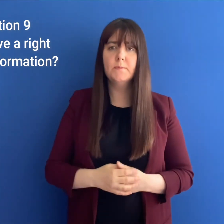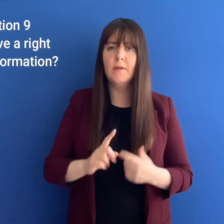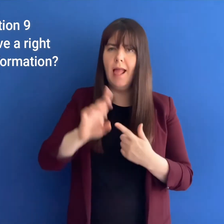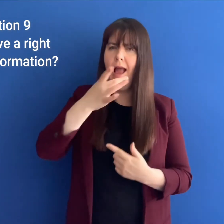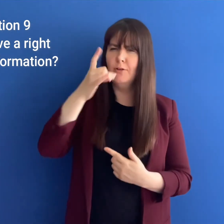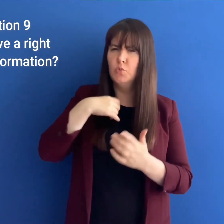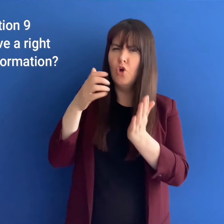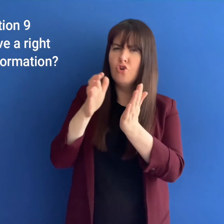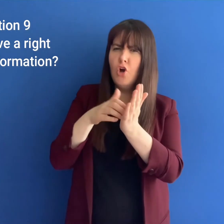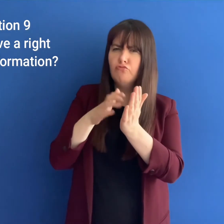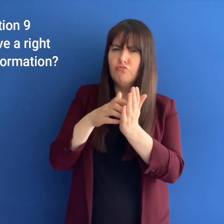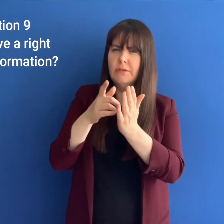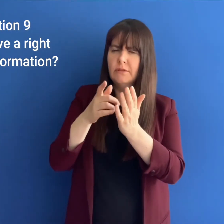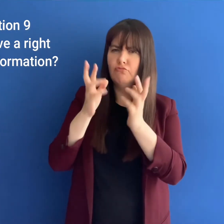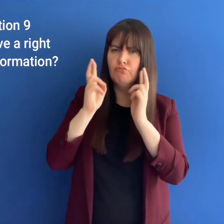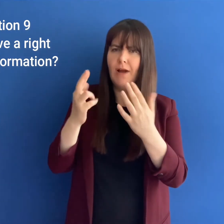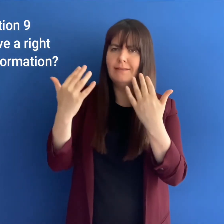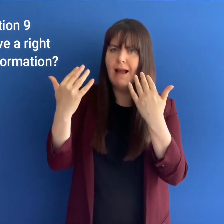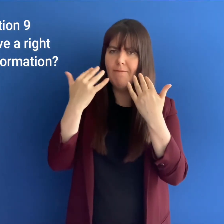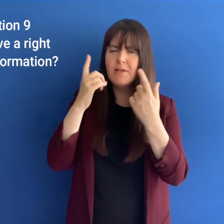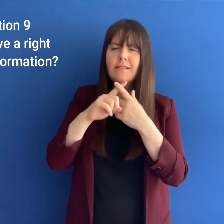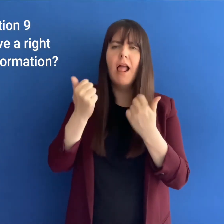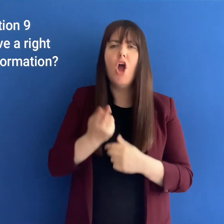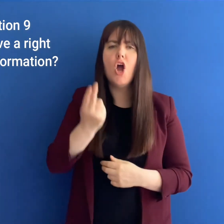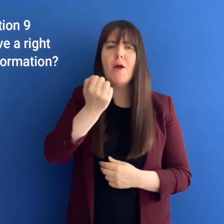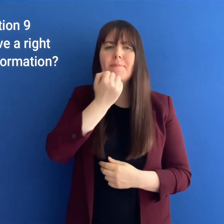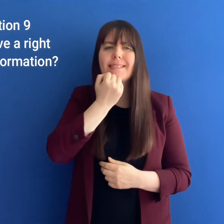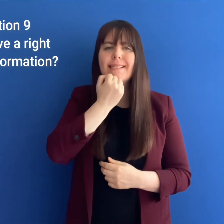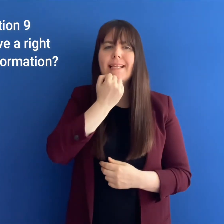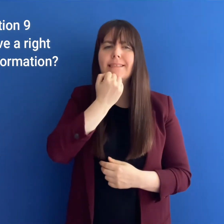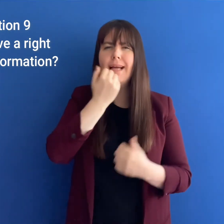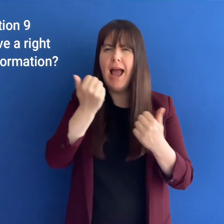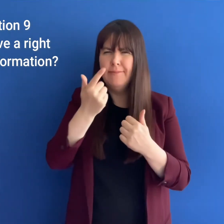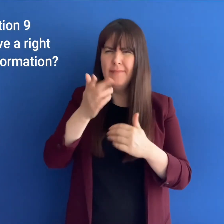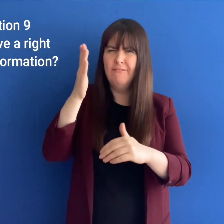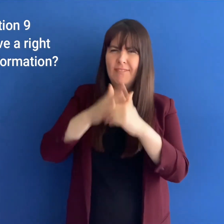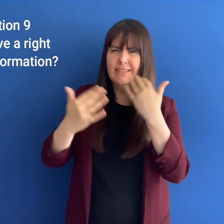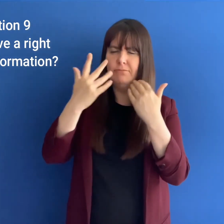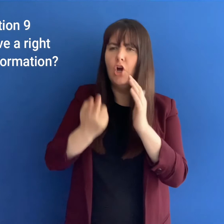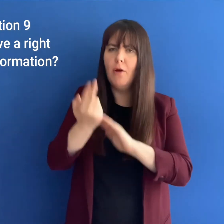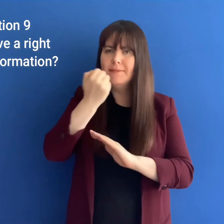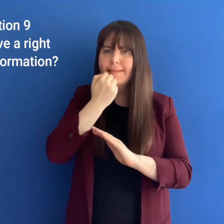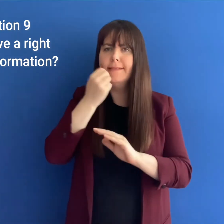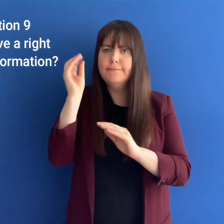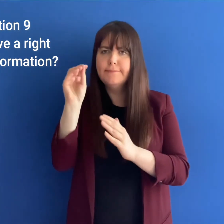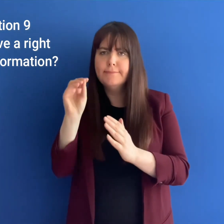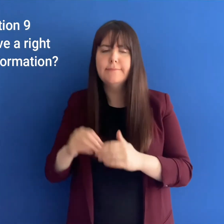you, ask to correct any inaccurate personal information or update